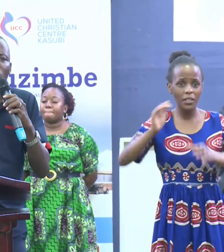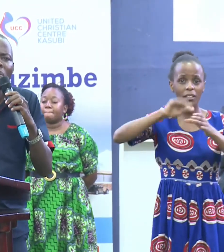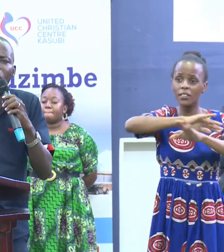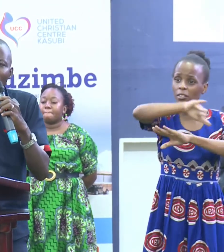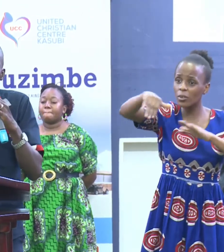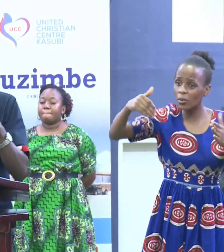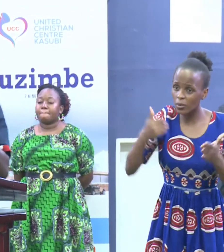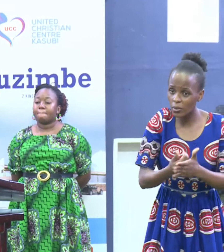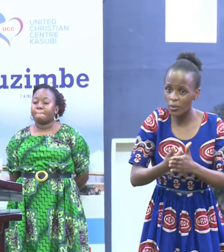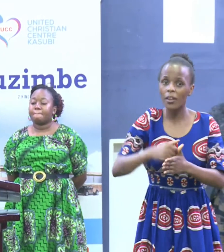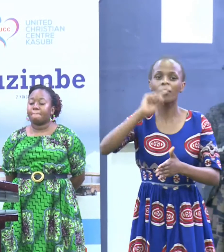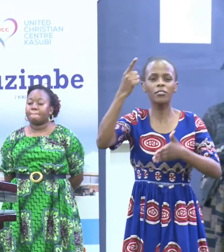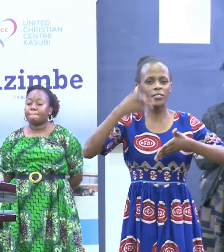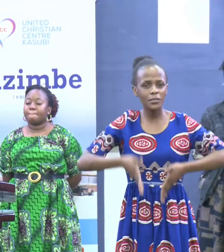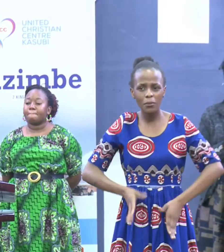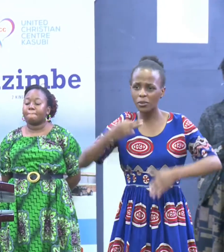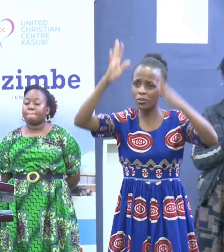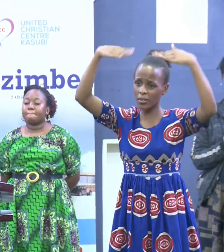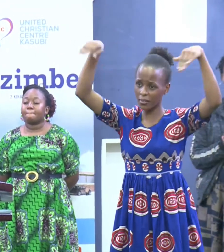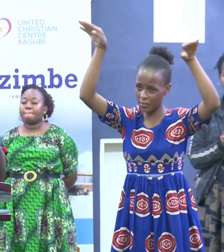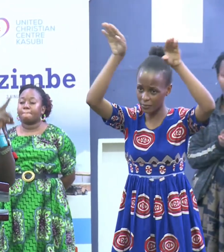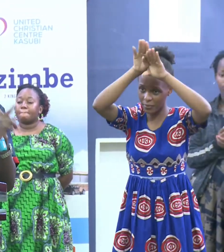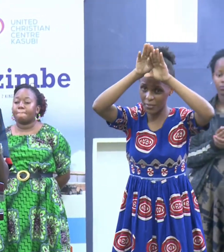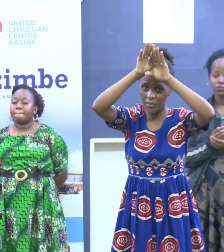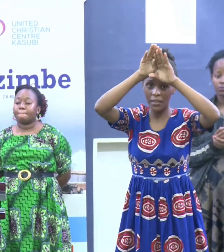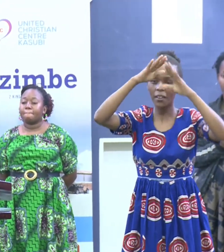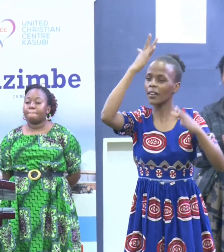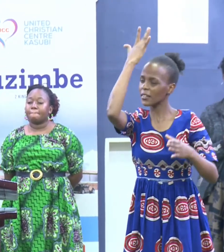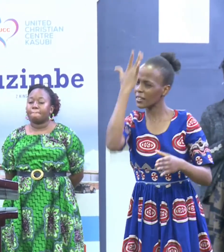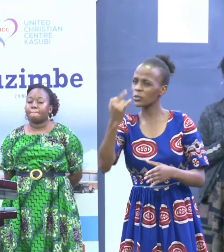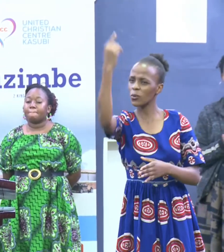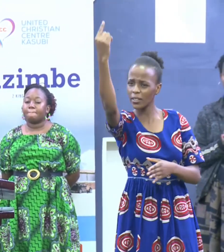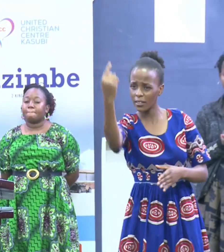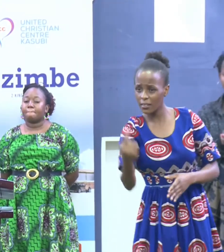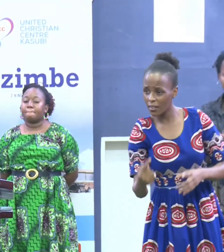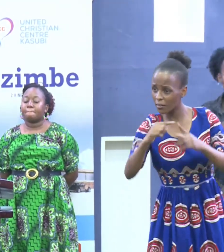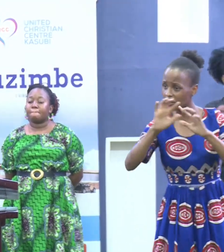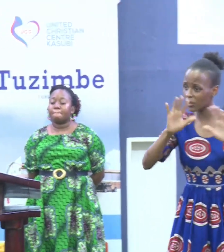firstborn of all creation, is the firstborn of the heaven. That's why he's brought on the world.